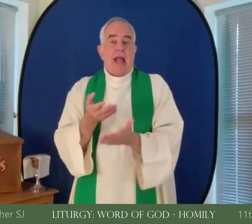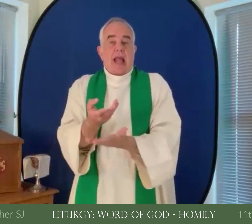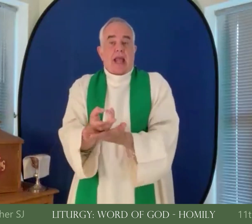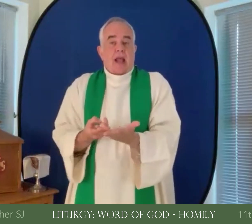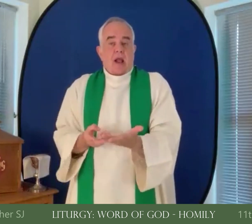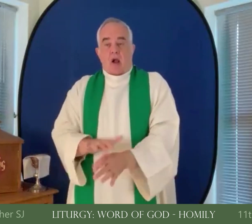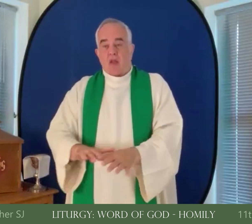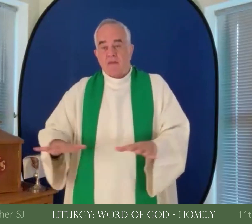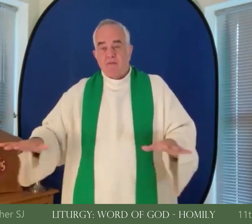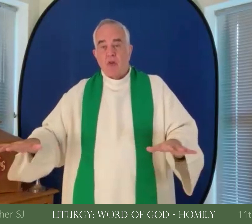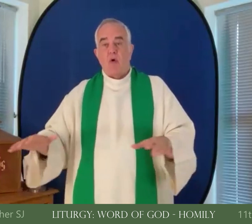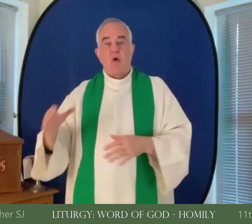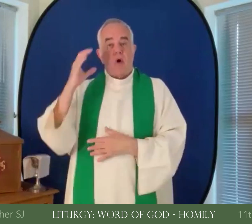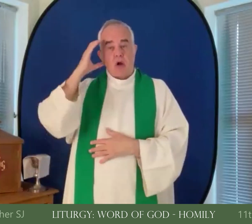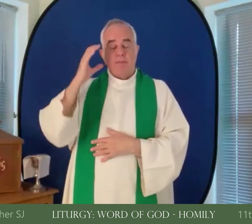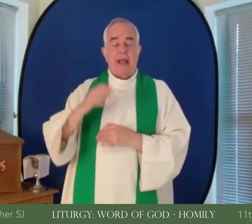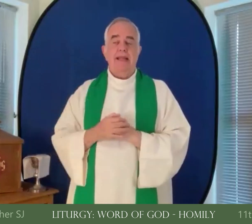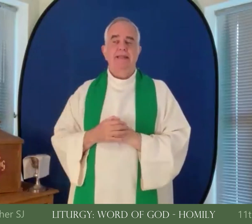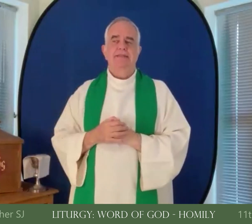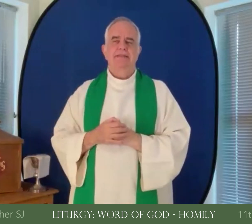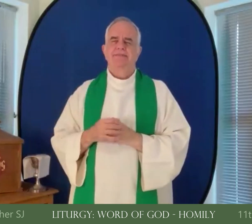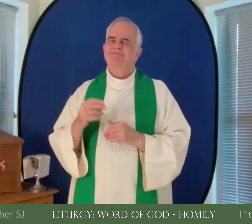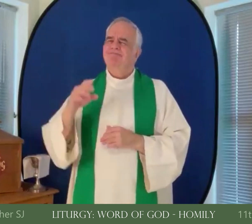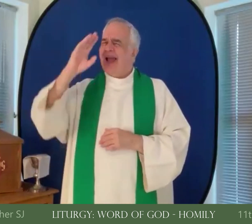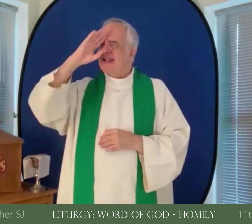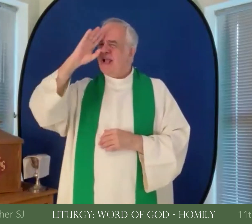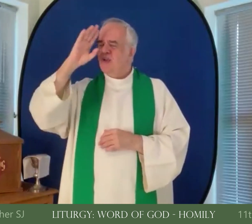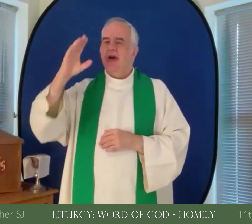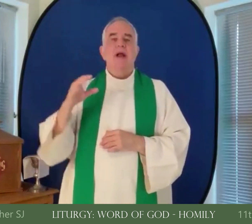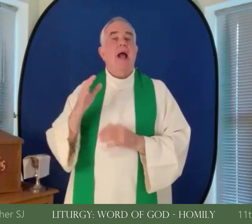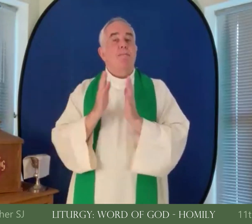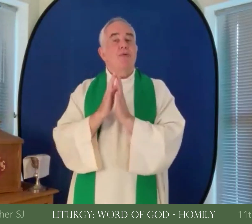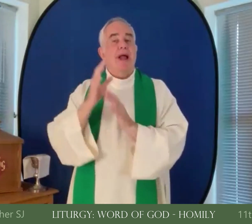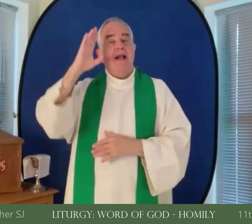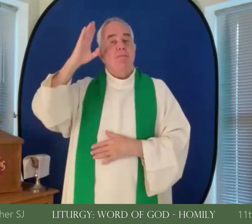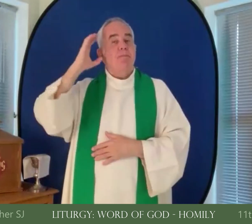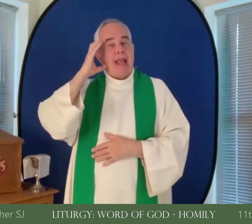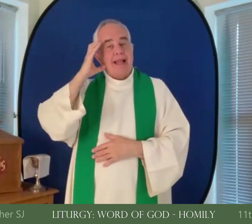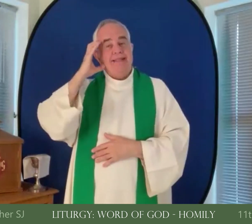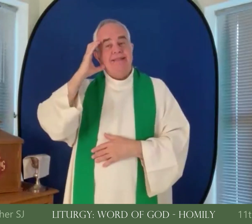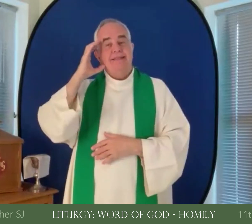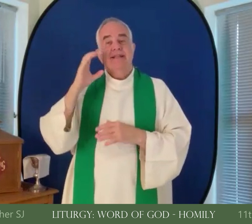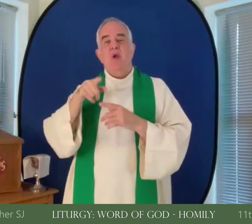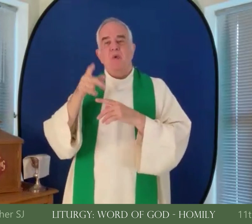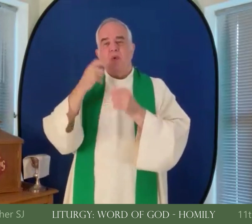play on the floor or in bed, then the playing bag will